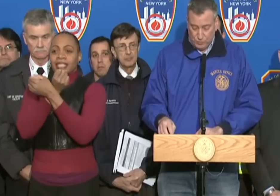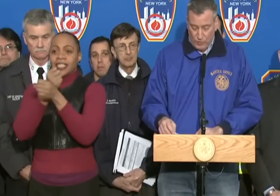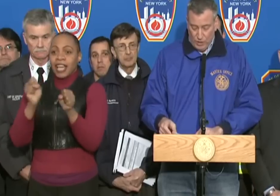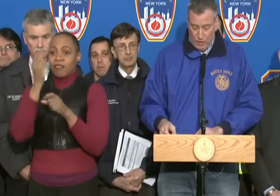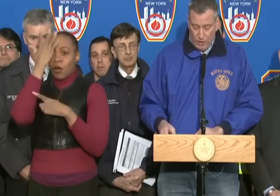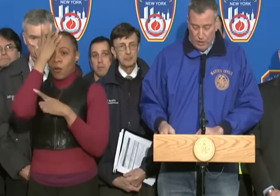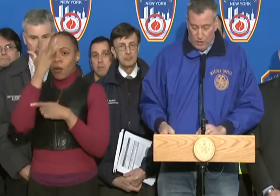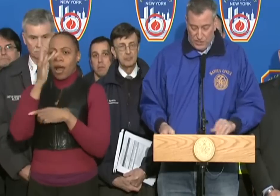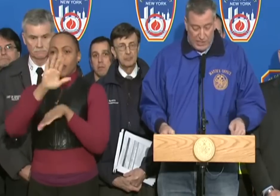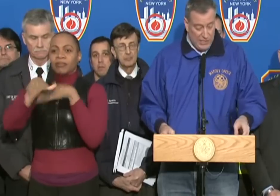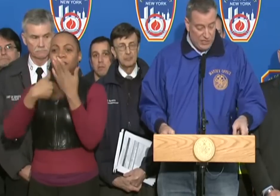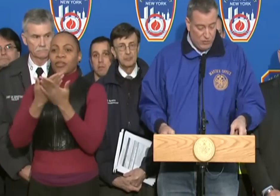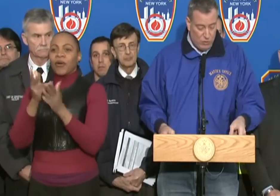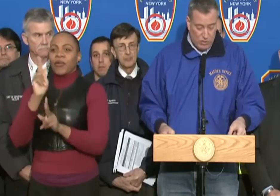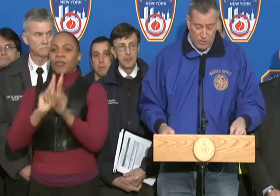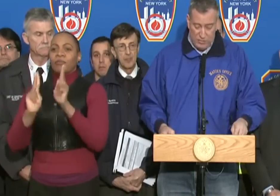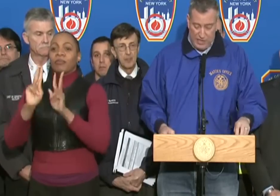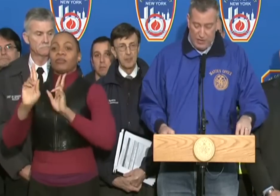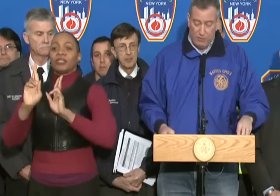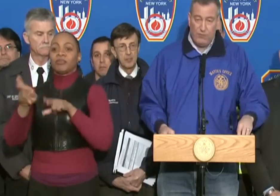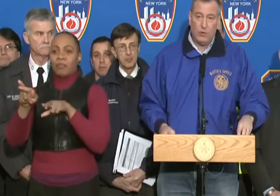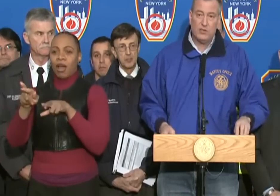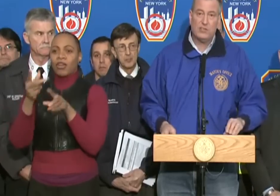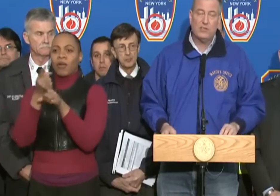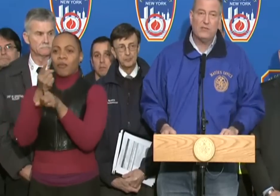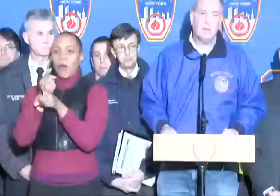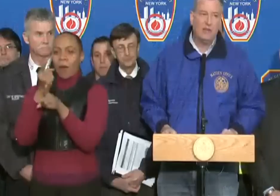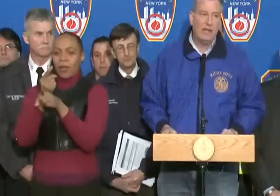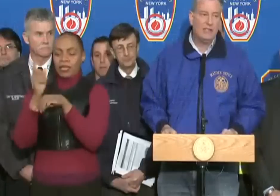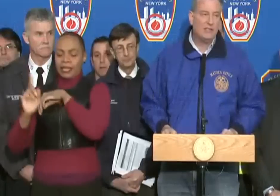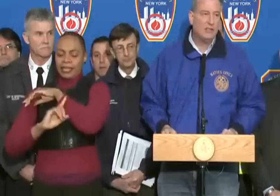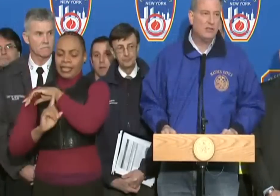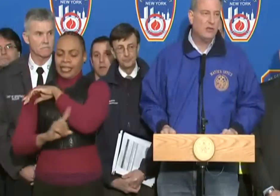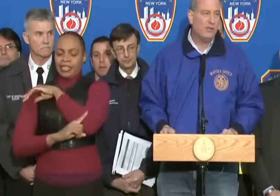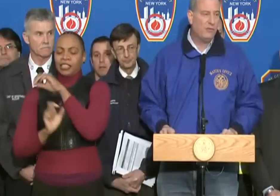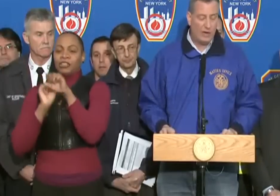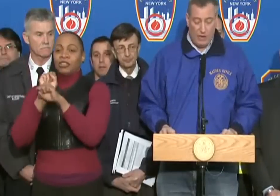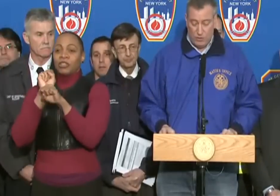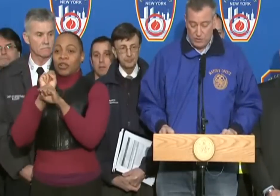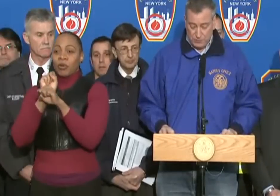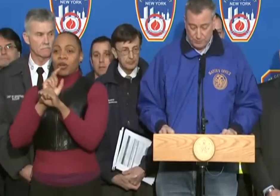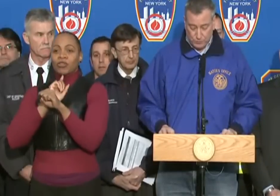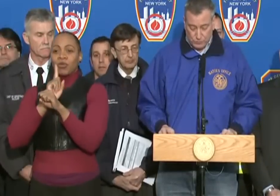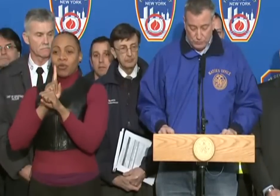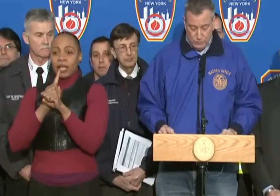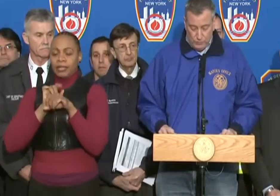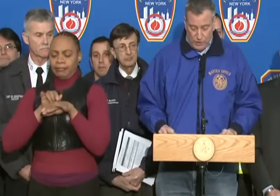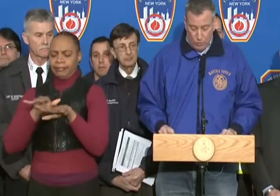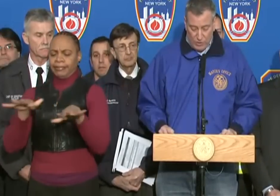appropriately. Our sanitation workers have been out in force for the last 24